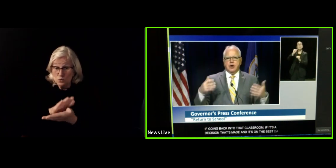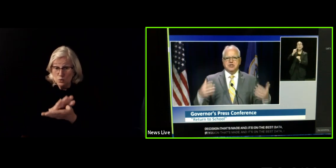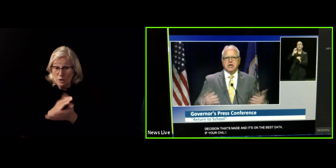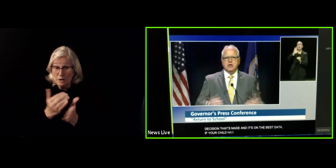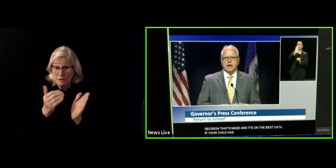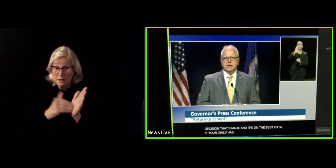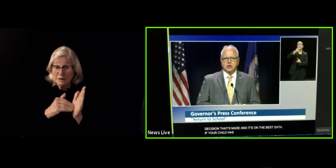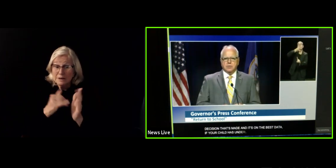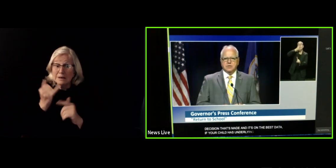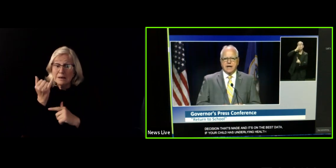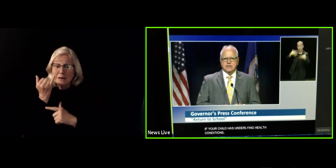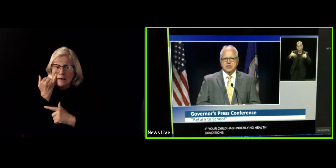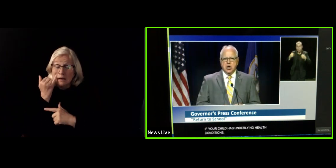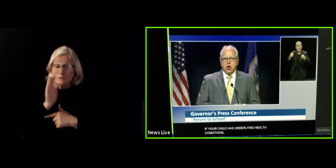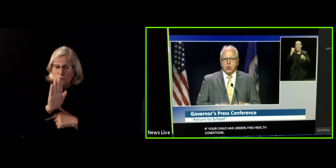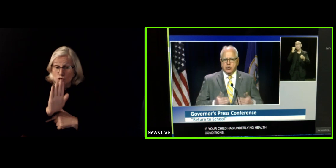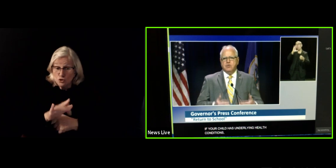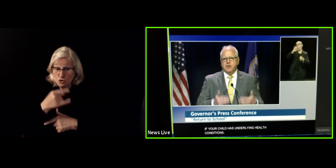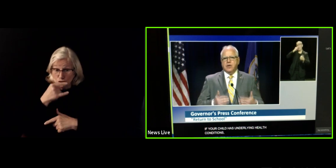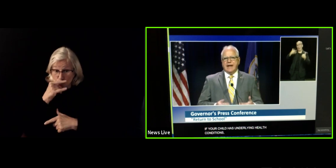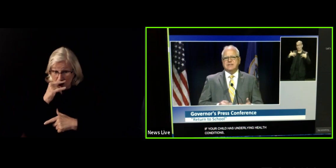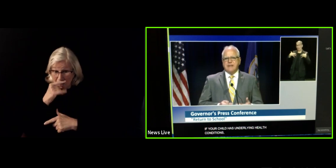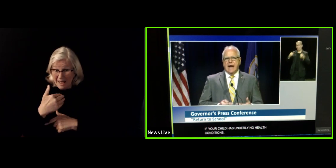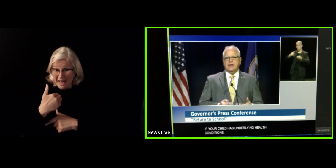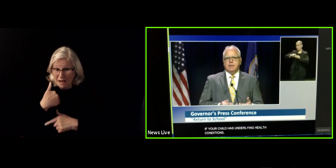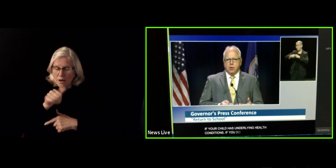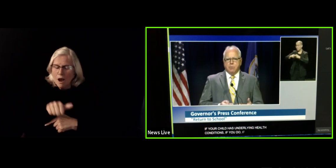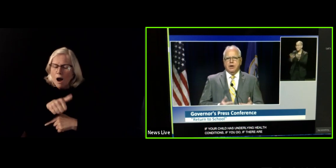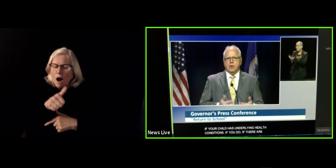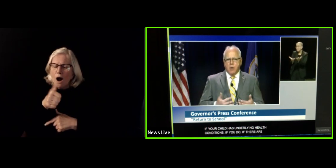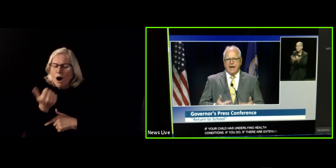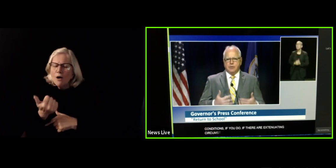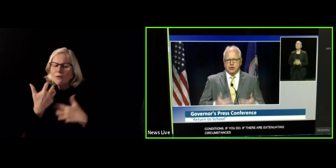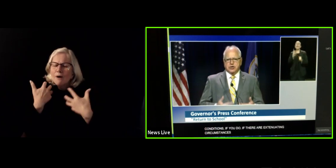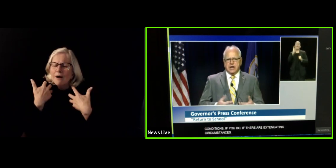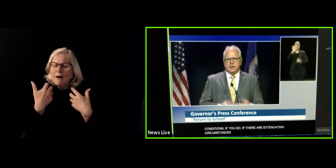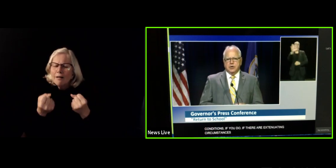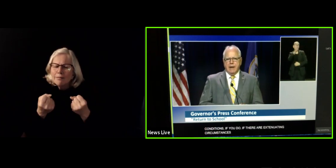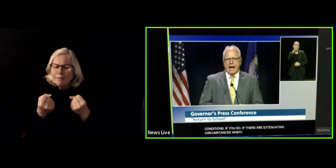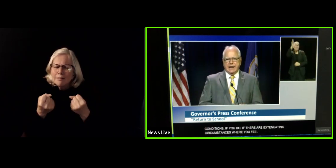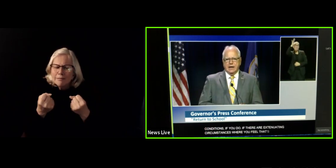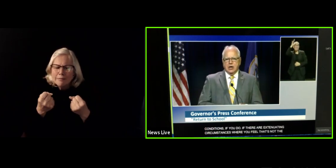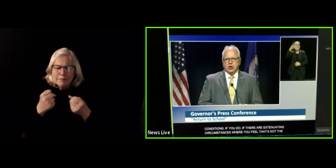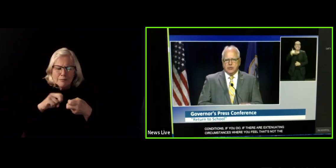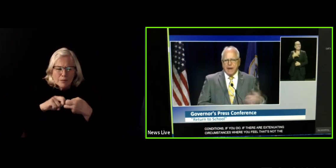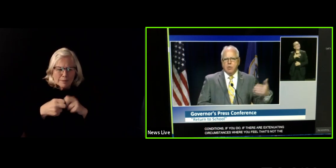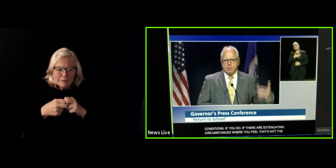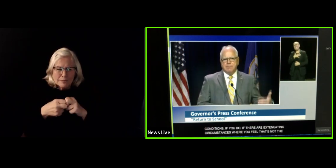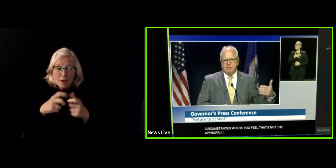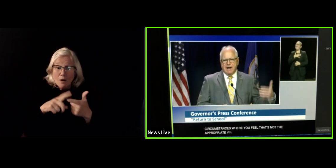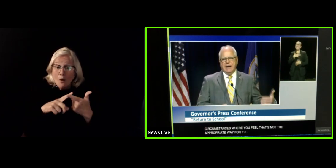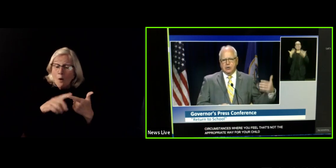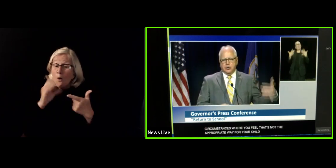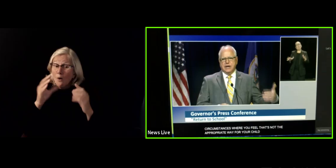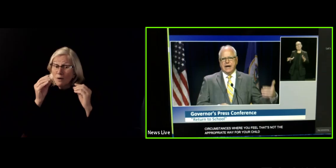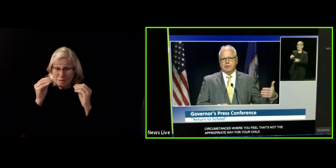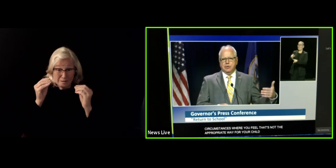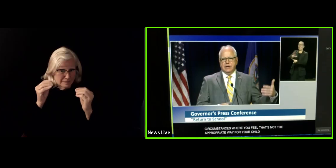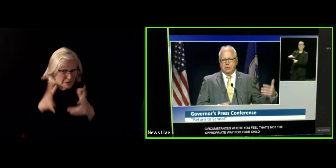there are extenuating circumstances where you feel that's not the appropriate way for your child to go back, they will be provided a